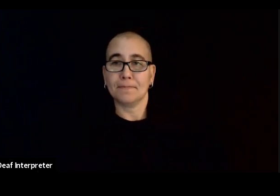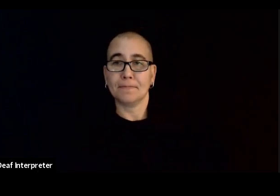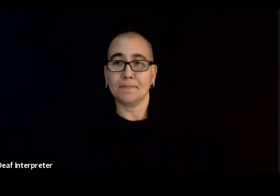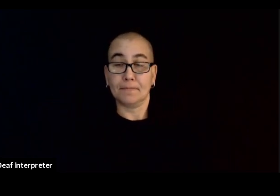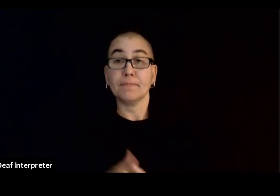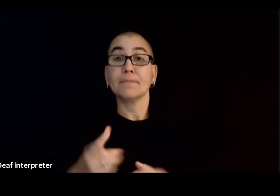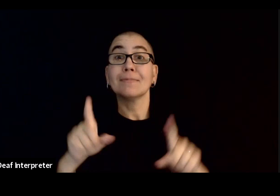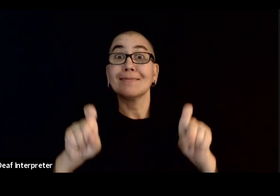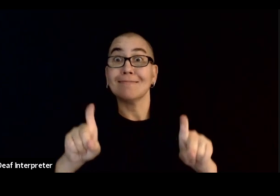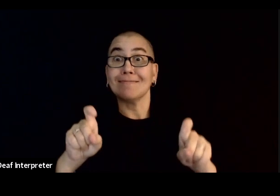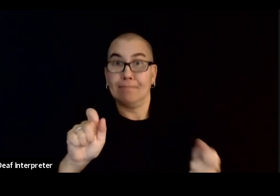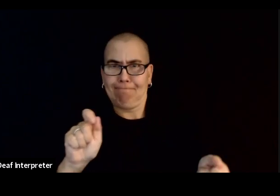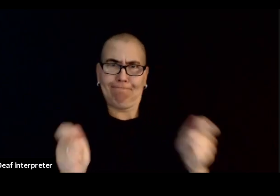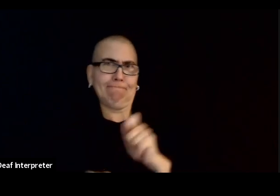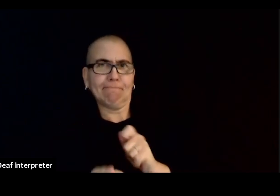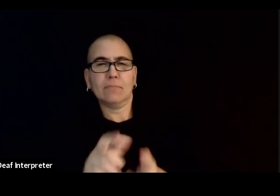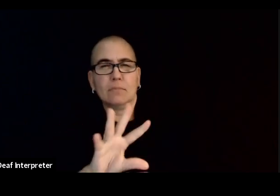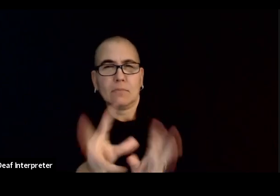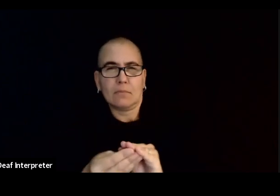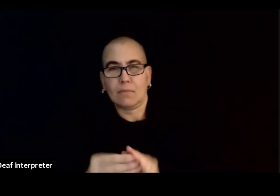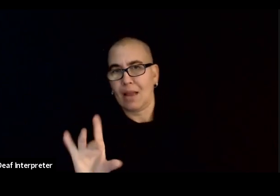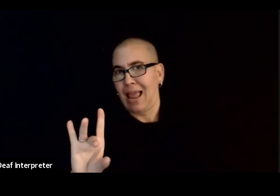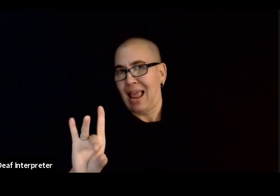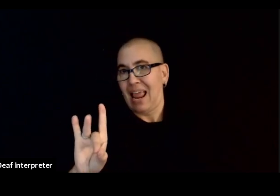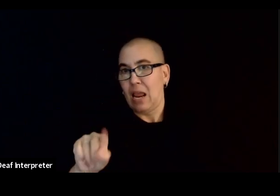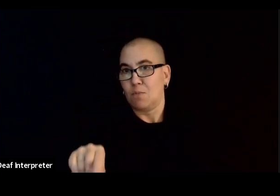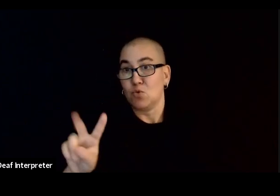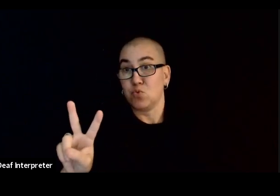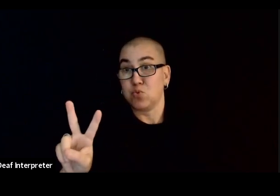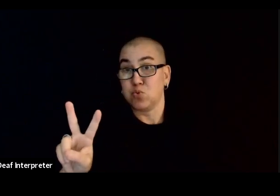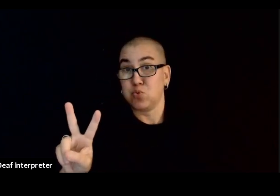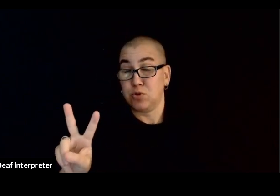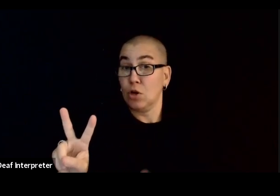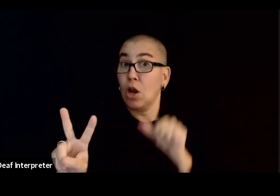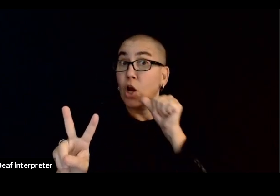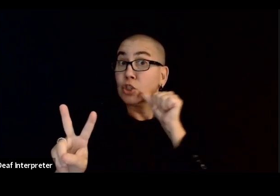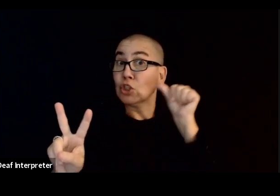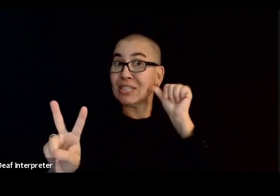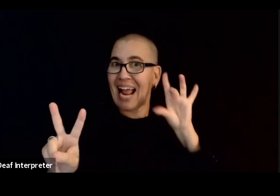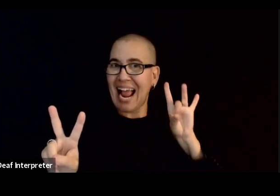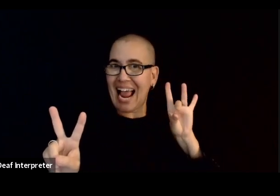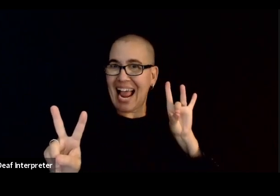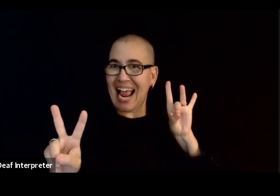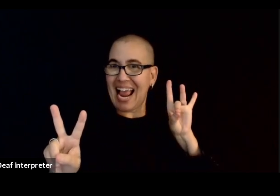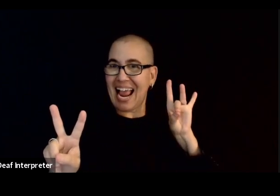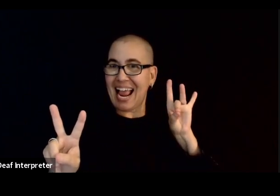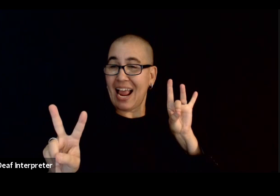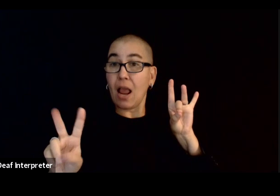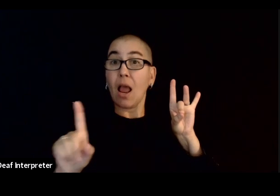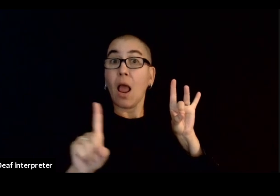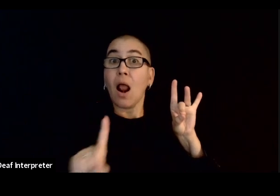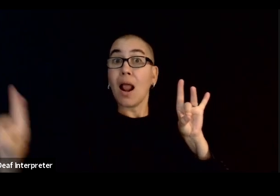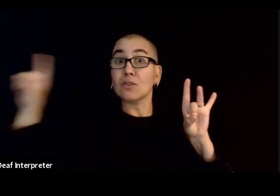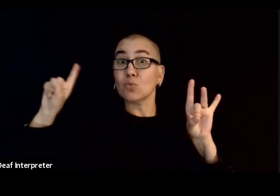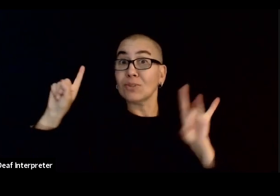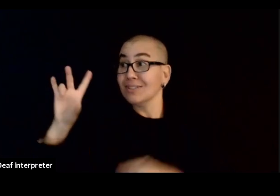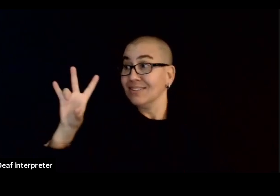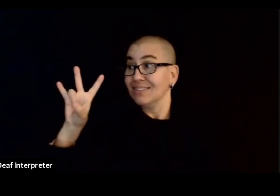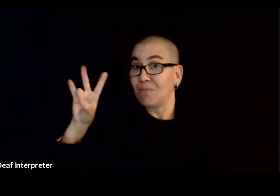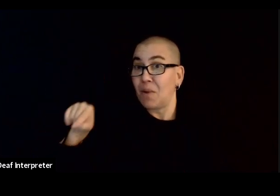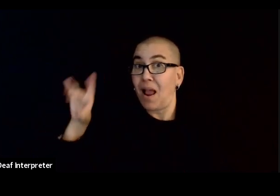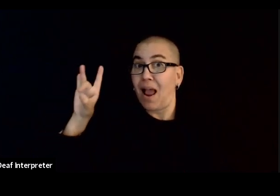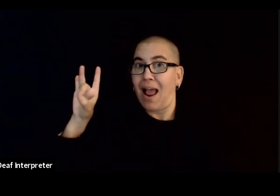yesterday and 7.8% last week. The 7-day average testing positivity rate